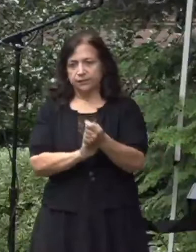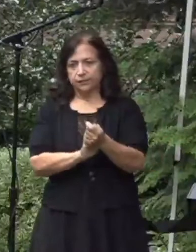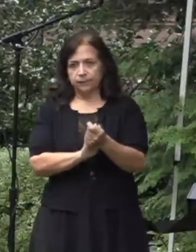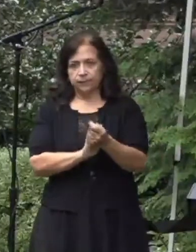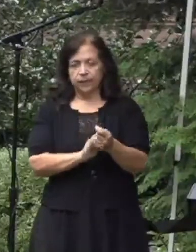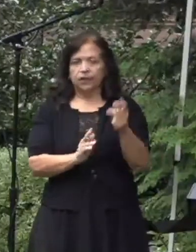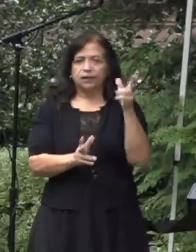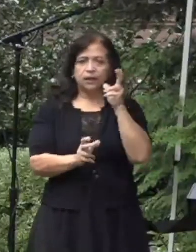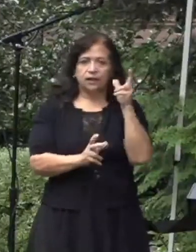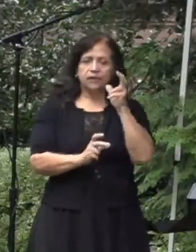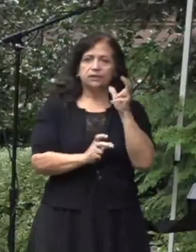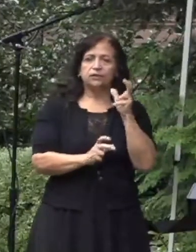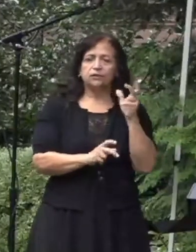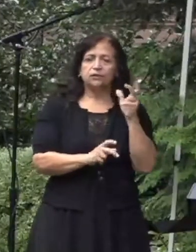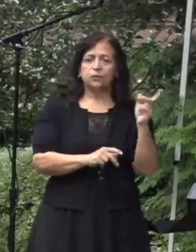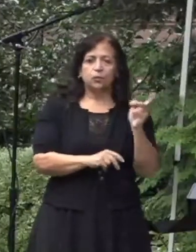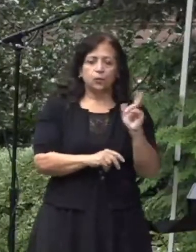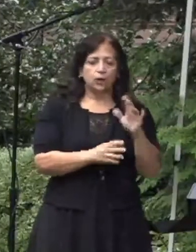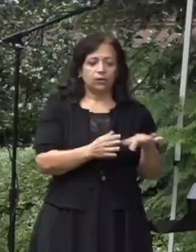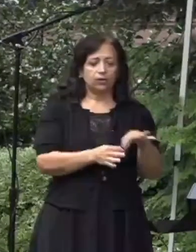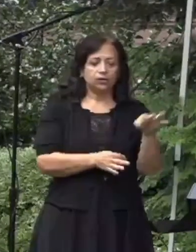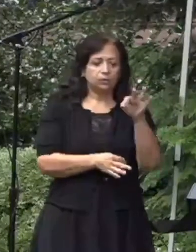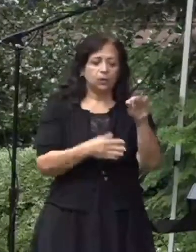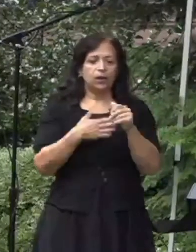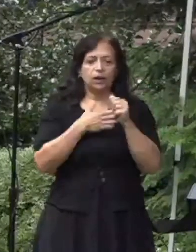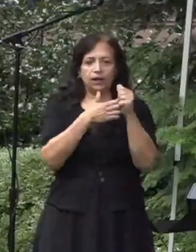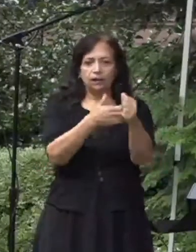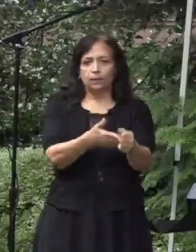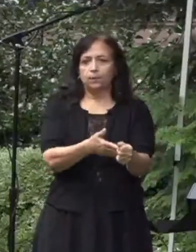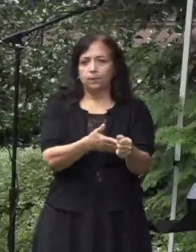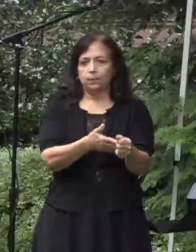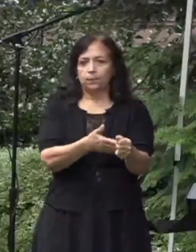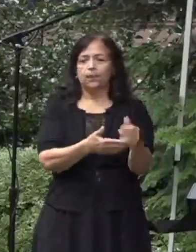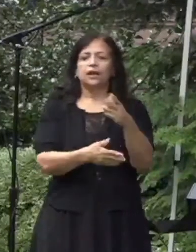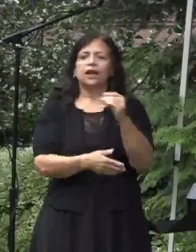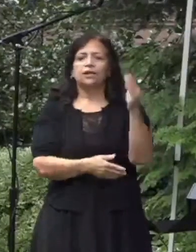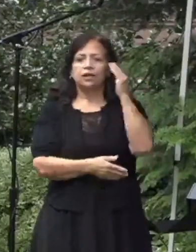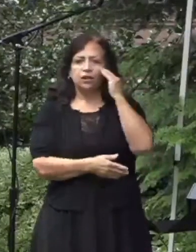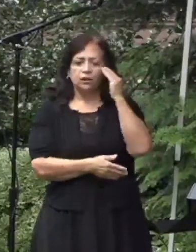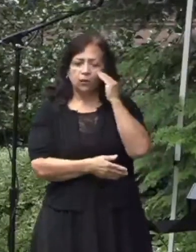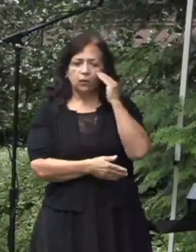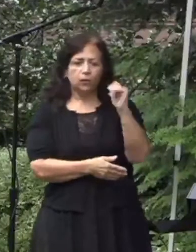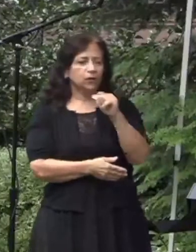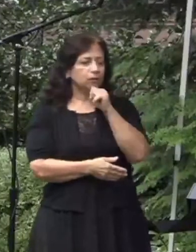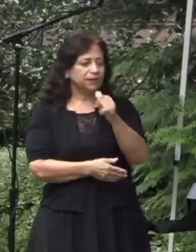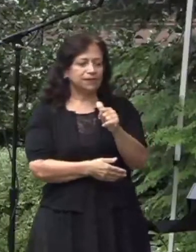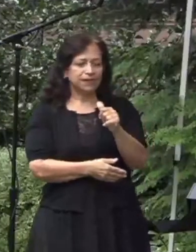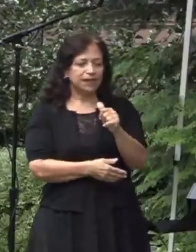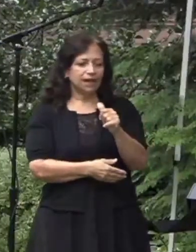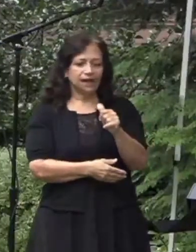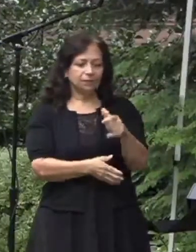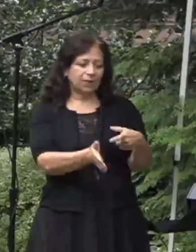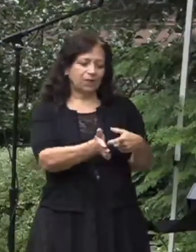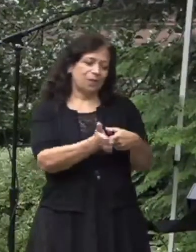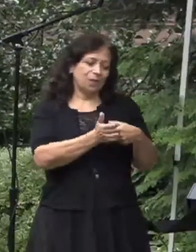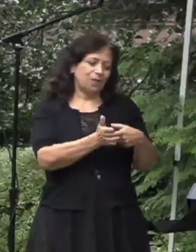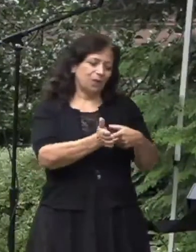They listened to where the Spirit was leading them, and knew that it wasn't about meeting some